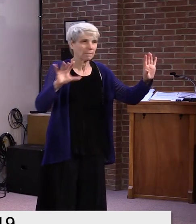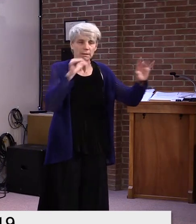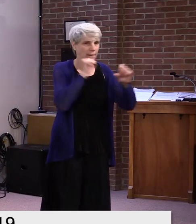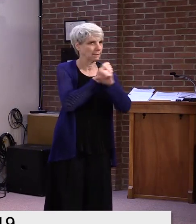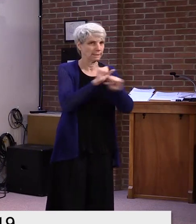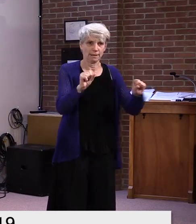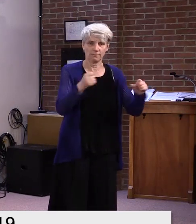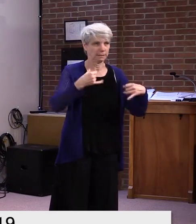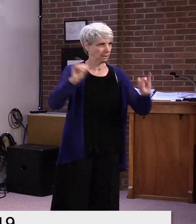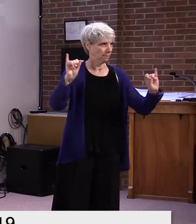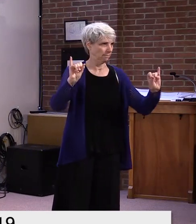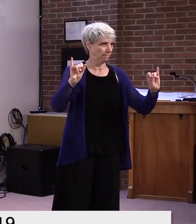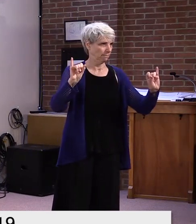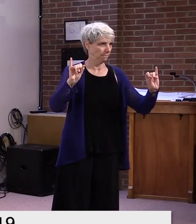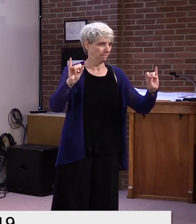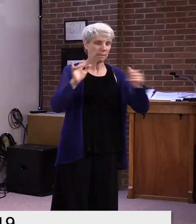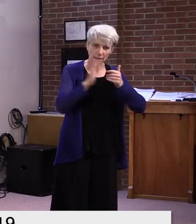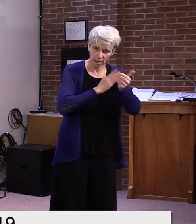important people in their lives.